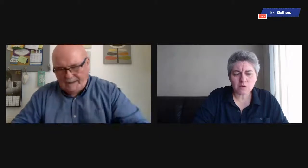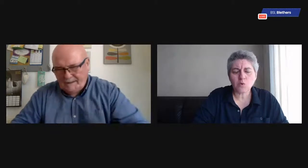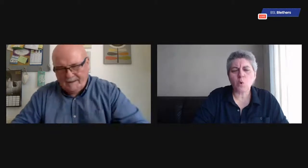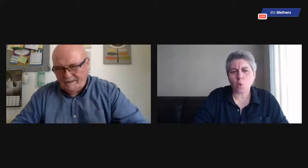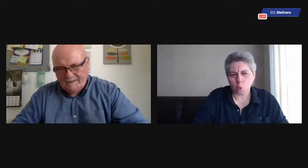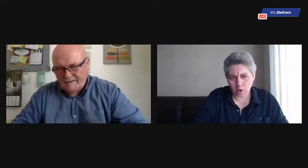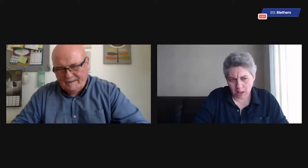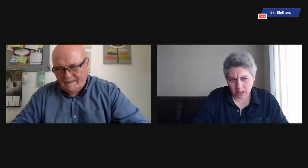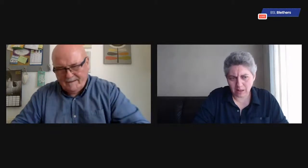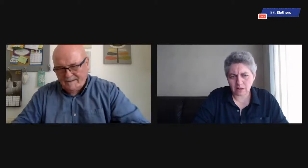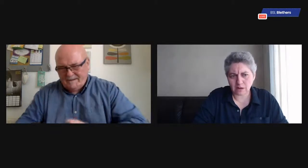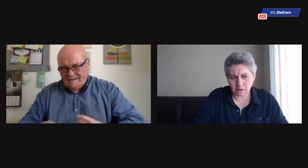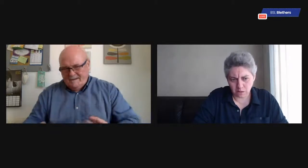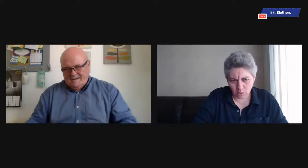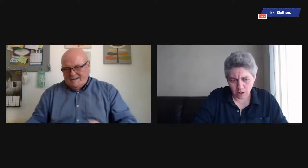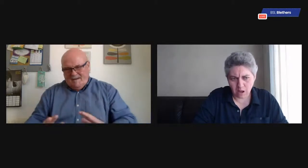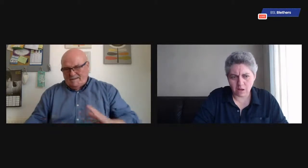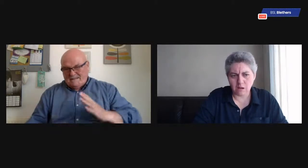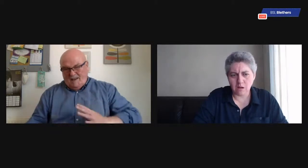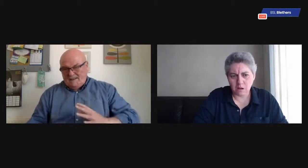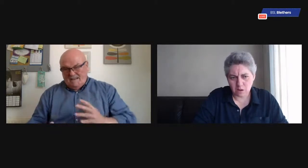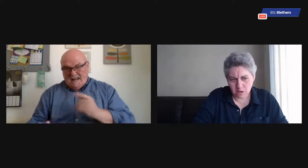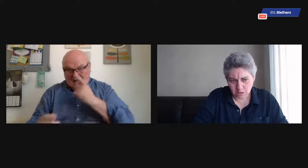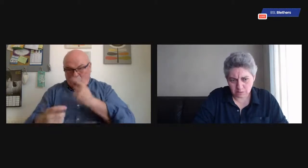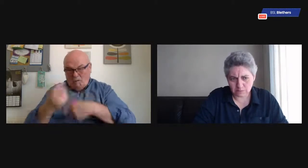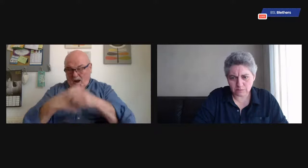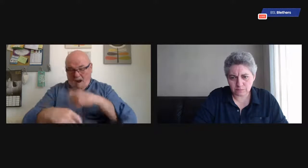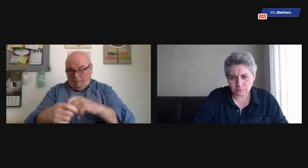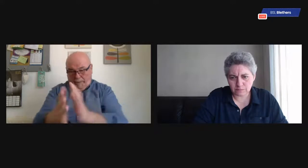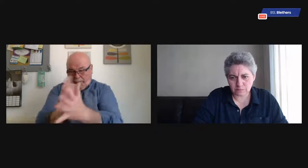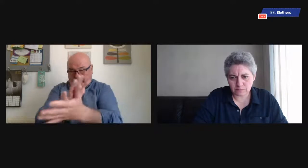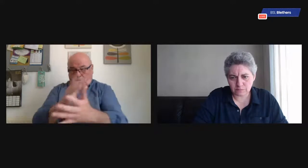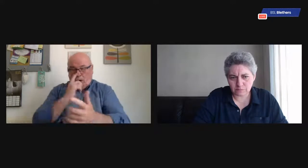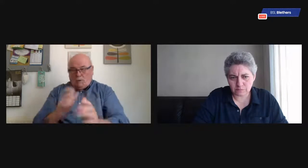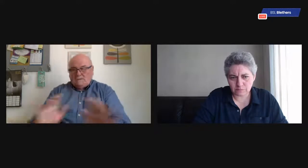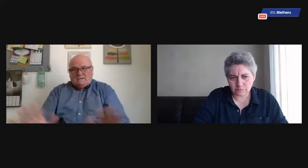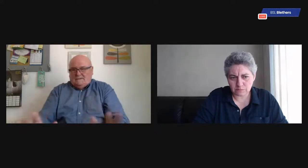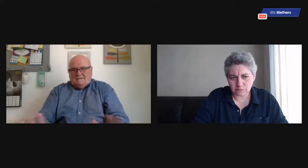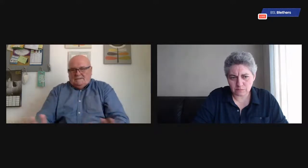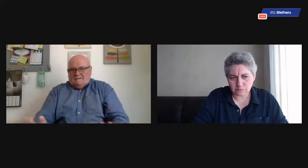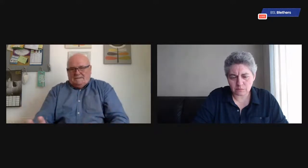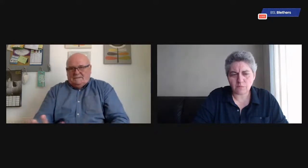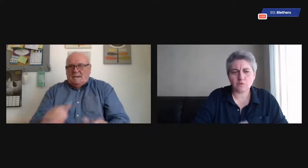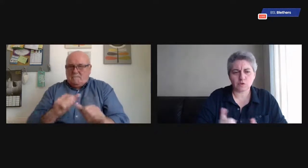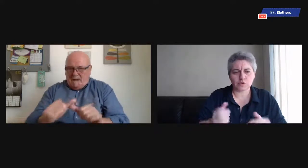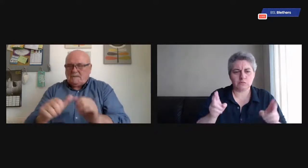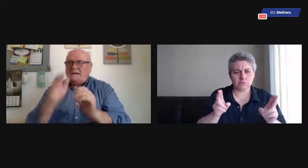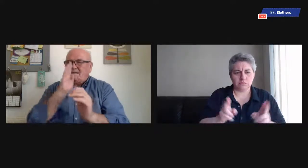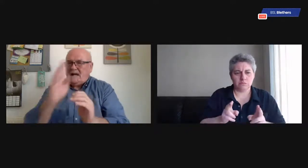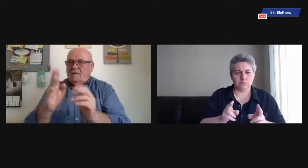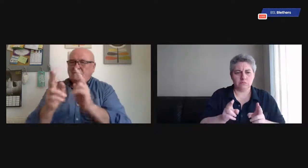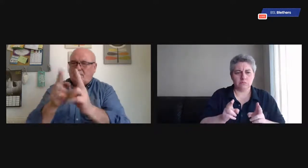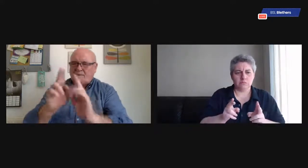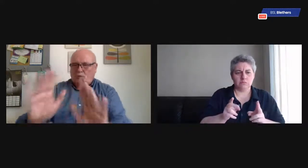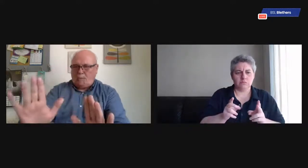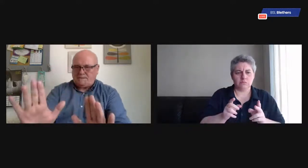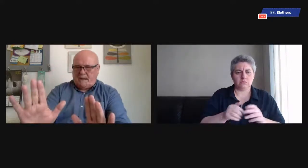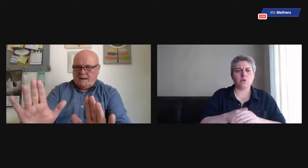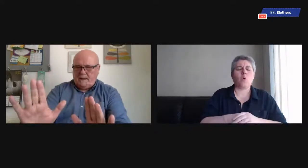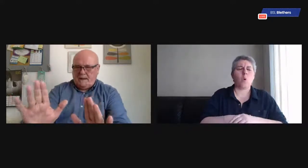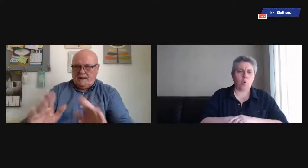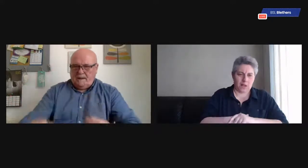because so you're saying it's not necessary because if I'm here as a deaf intermediary, then I can cover